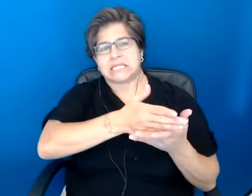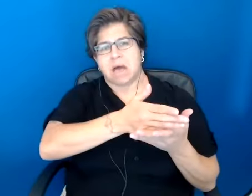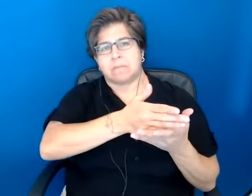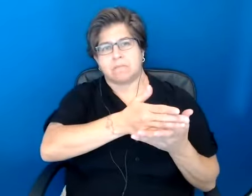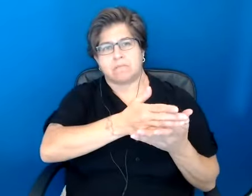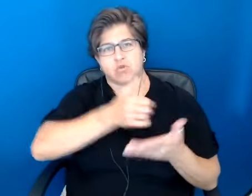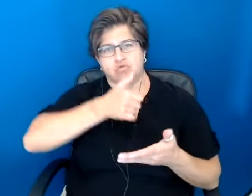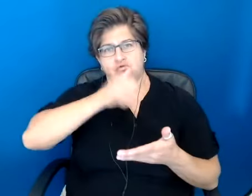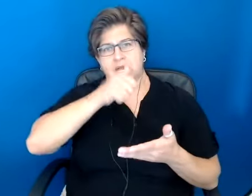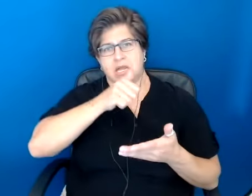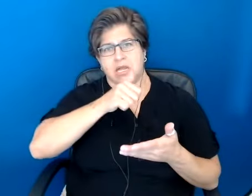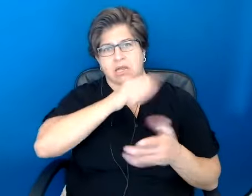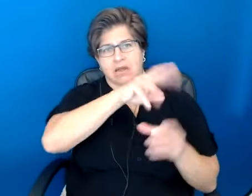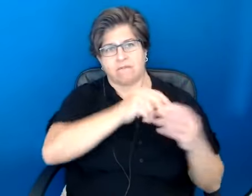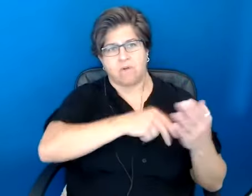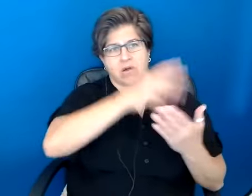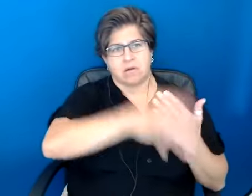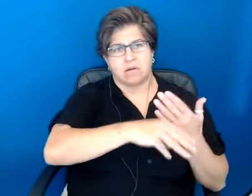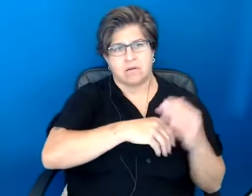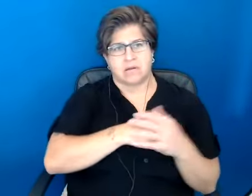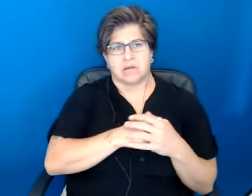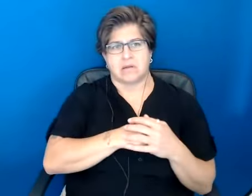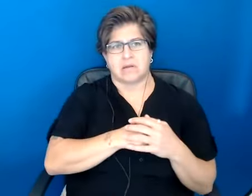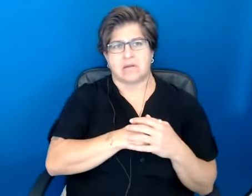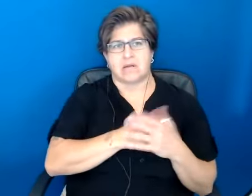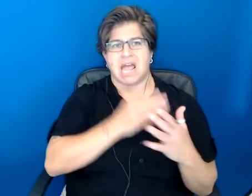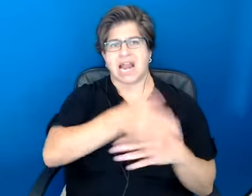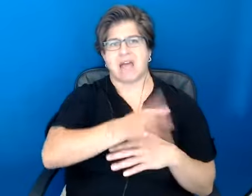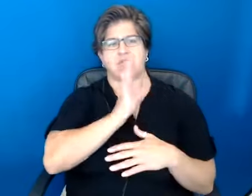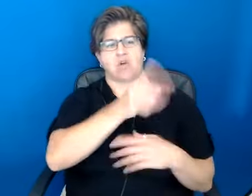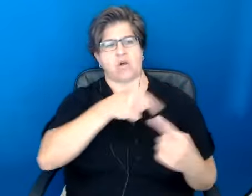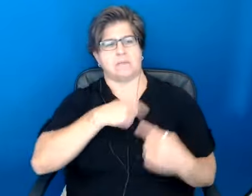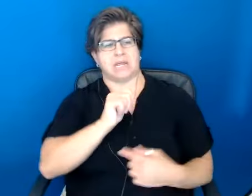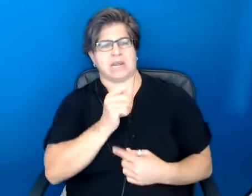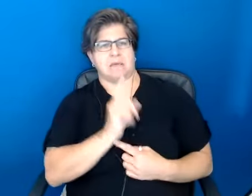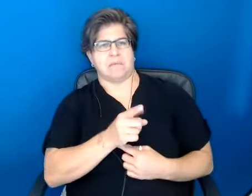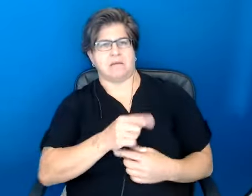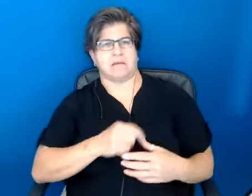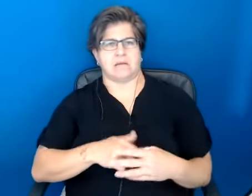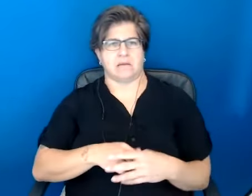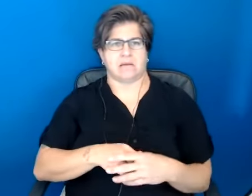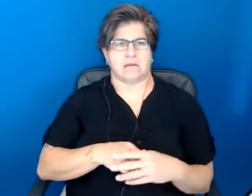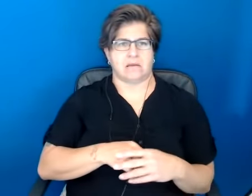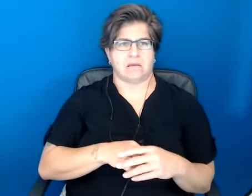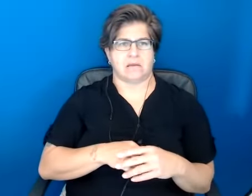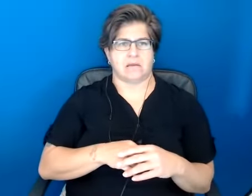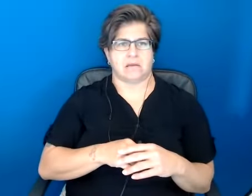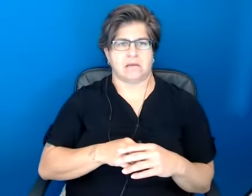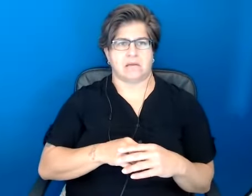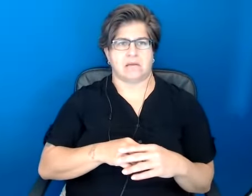trouble. So I phoned up this person because I'd get told that they'd stopped drinking and they'd went to a programme. And I phoned up,